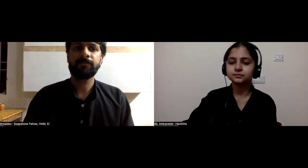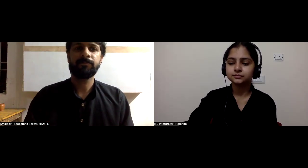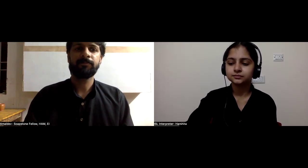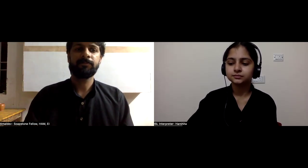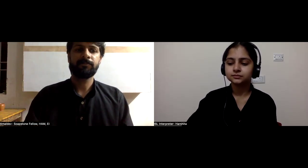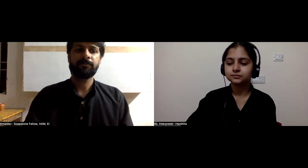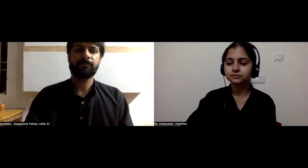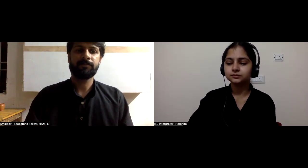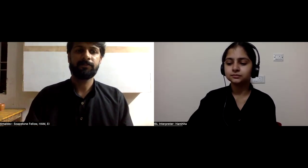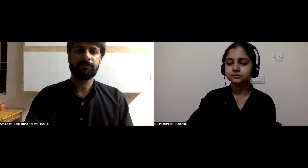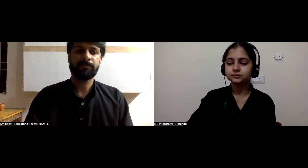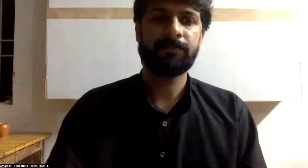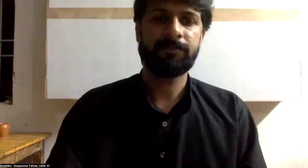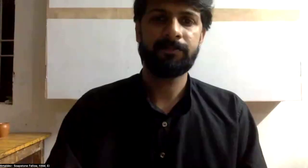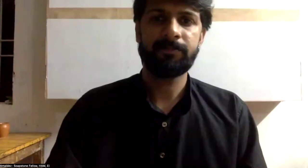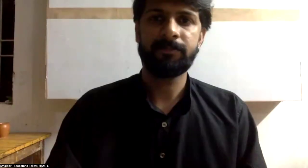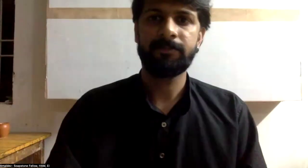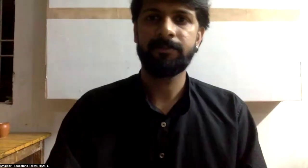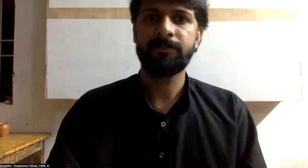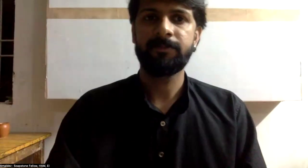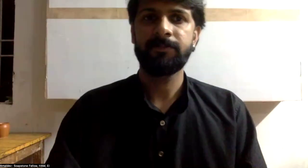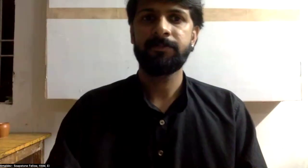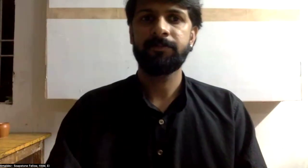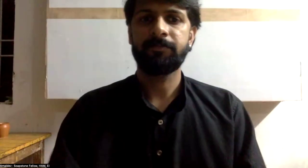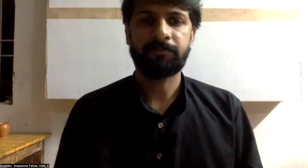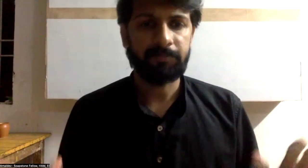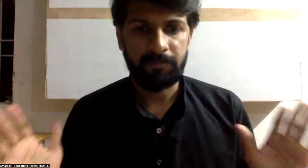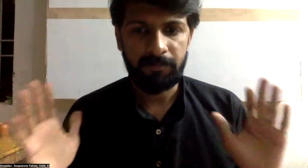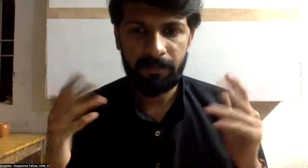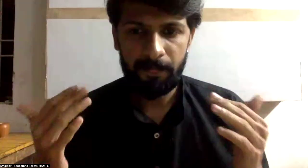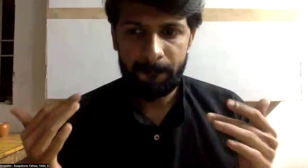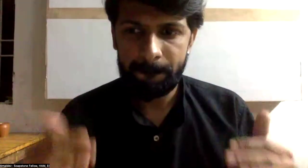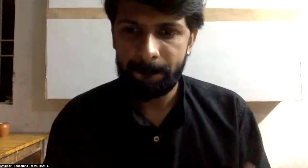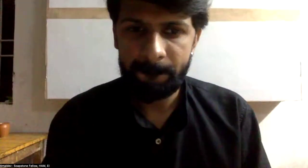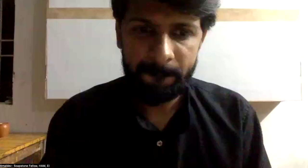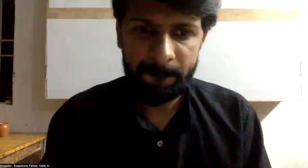questions from the audience?